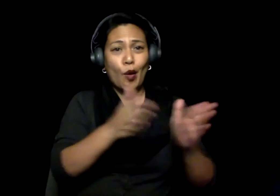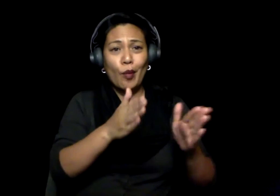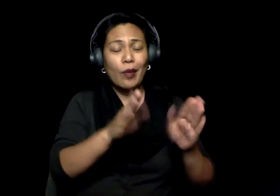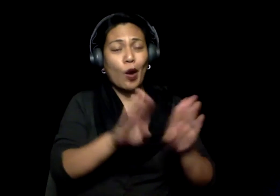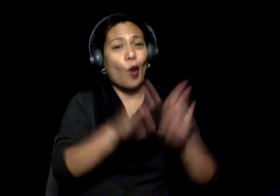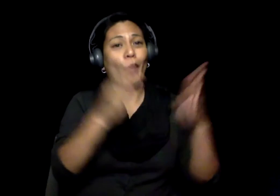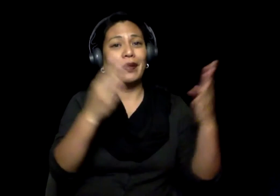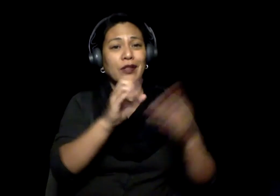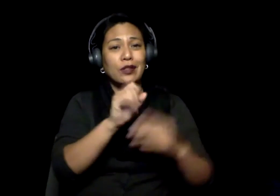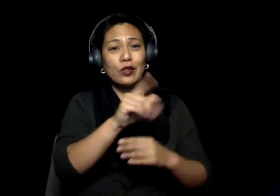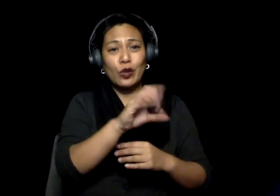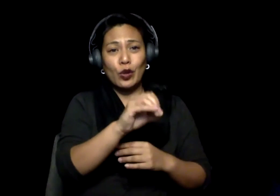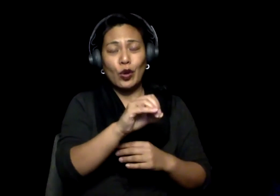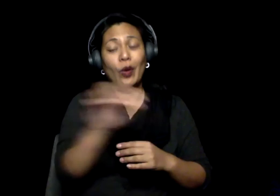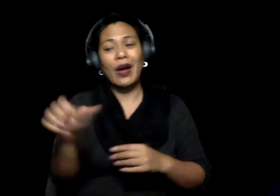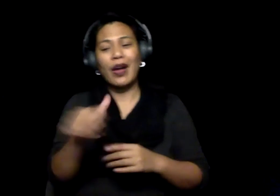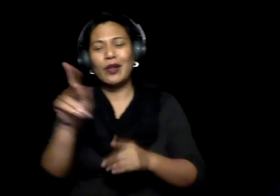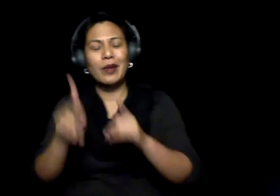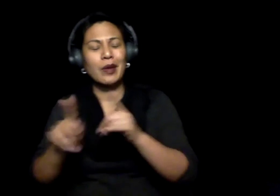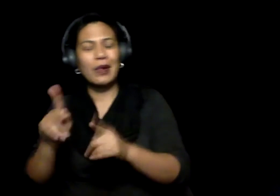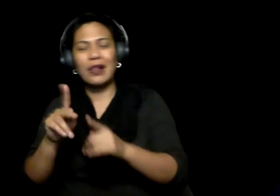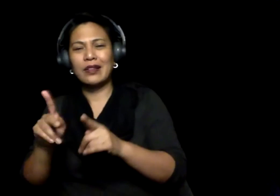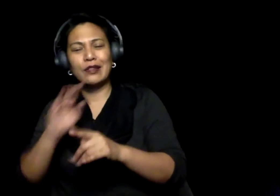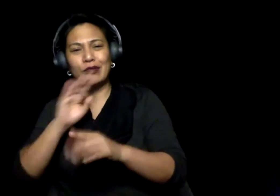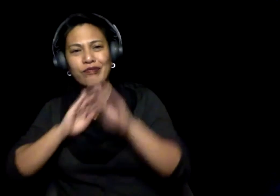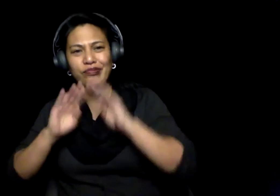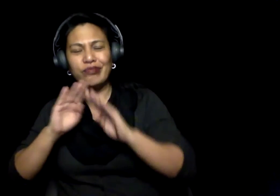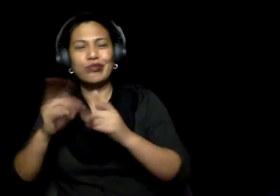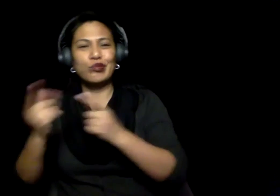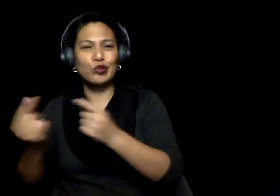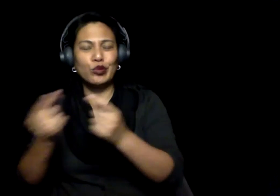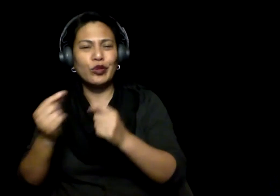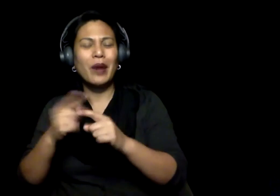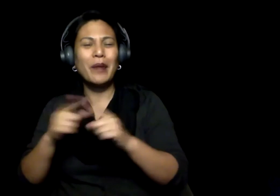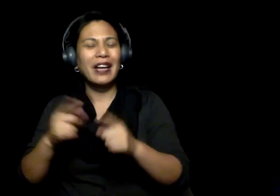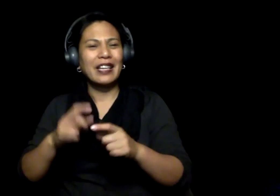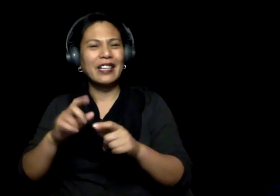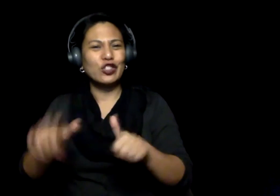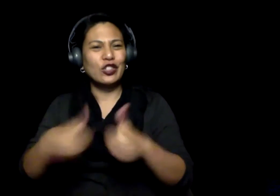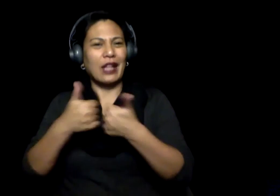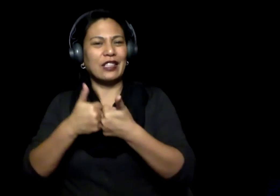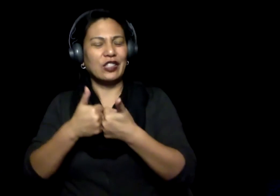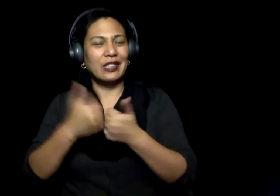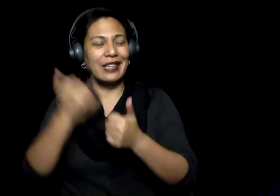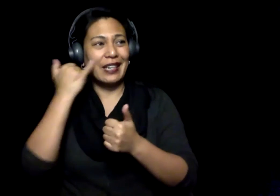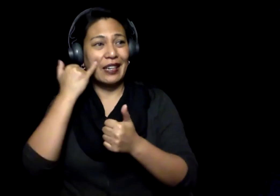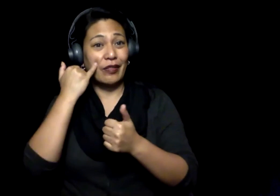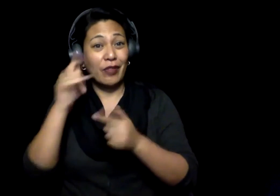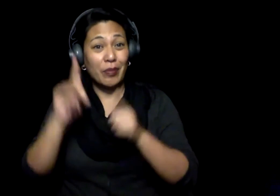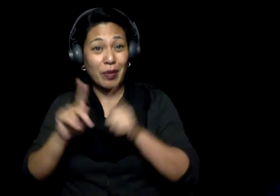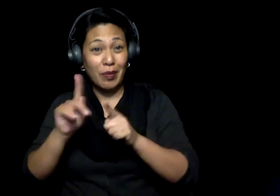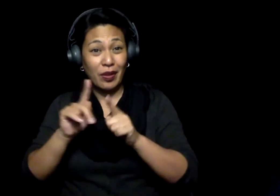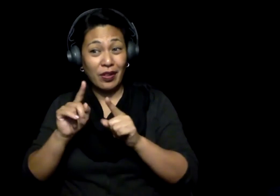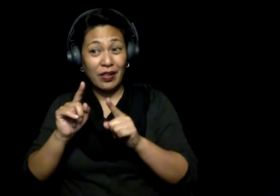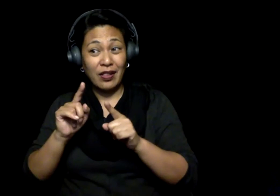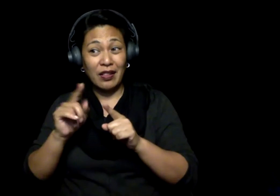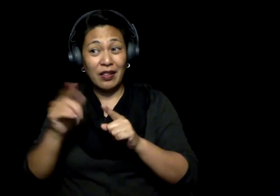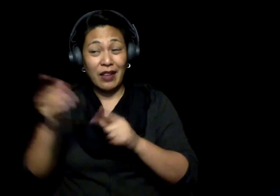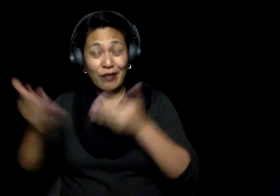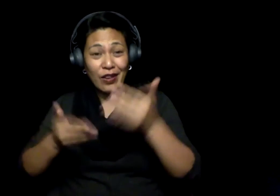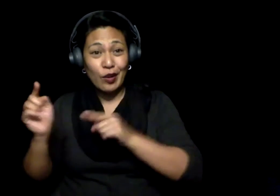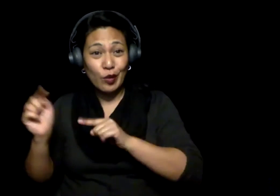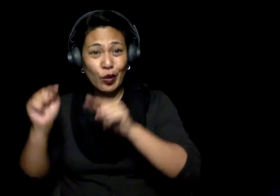it's really sometimes difficult to get people out when they're not really sure what to expect and how to behave. They may feel